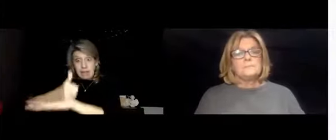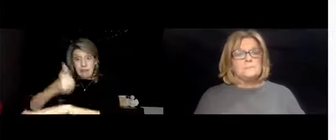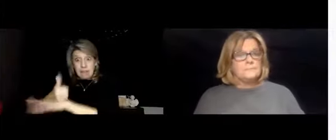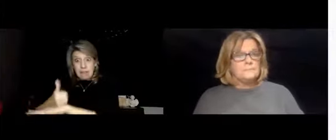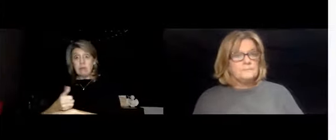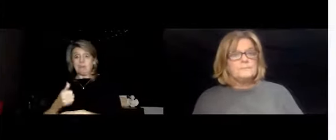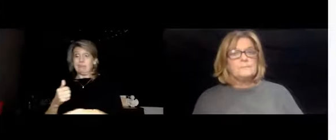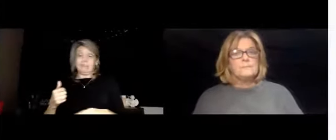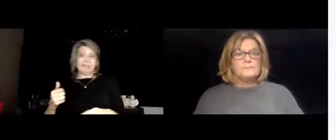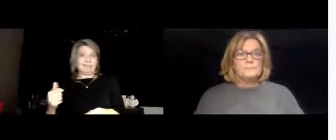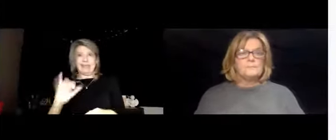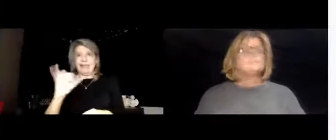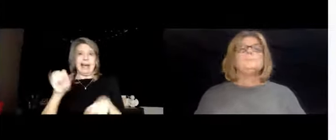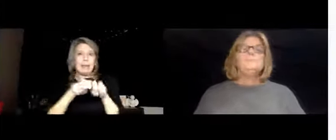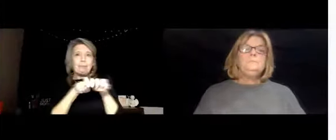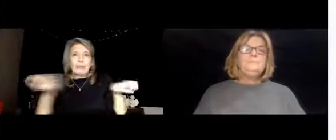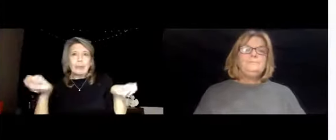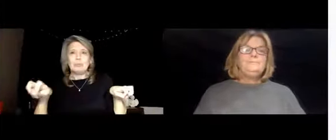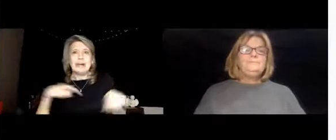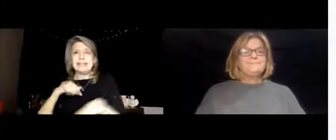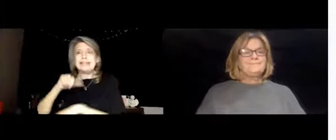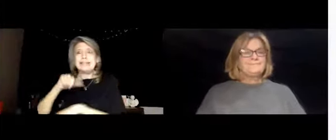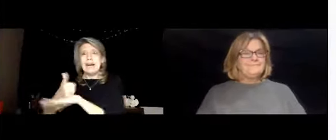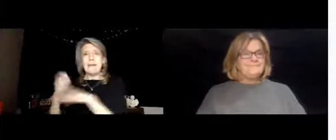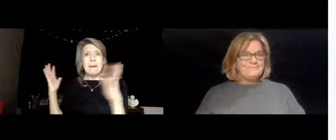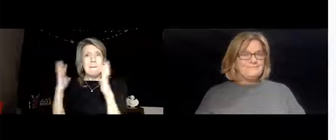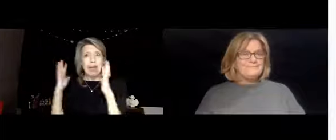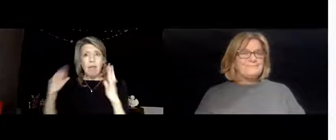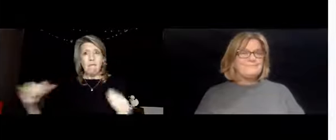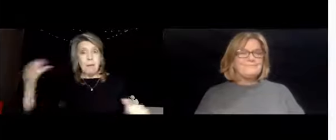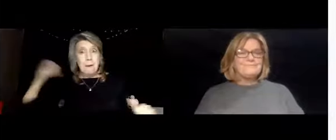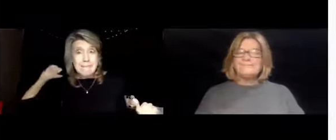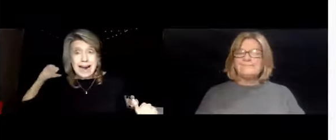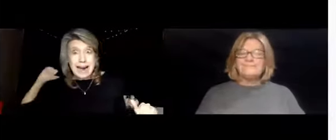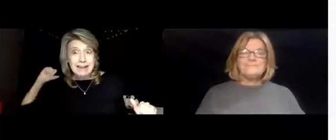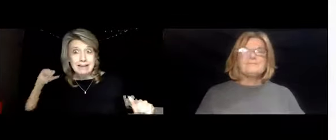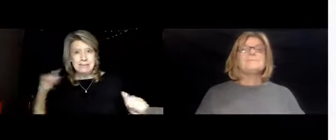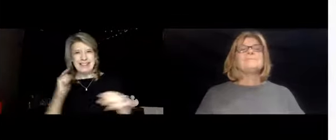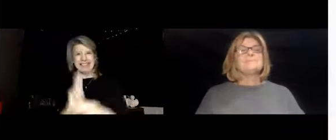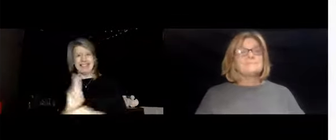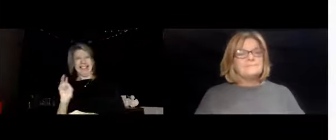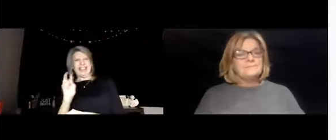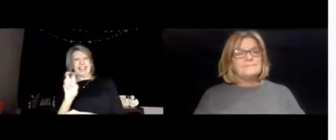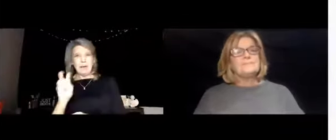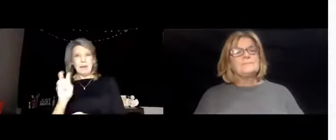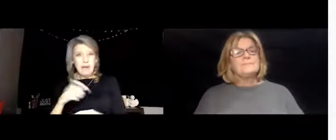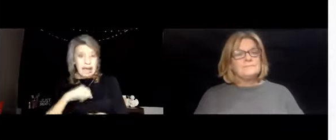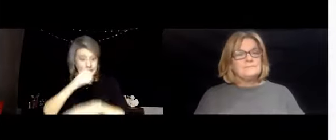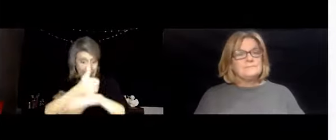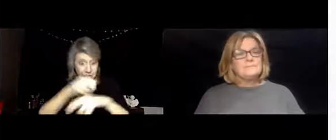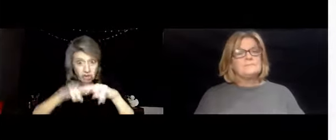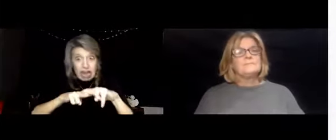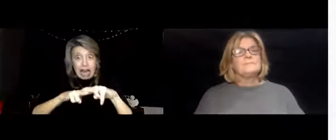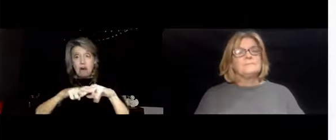to know those things. I get everything set up, like where I'm going to sit, have a pillow for my back, because